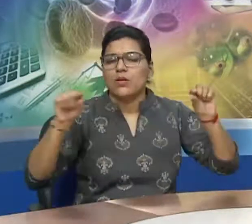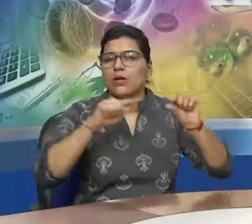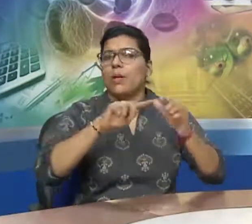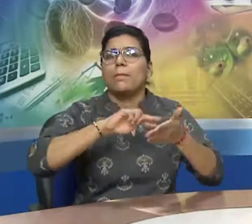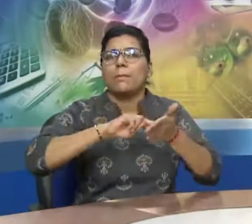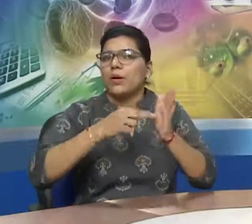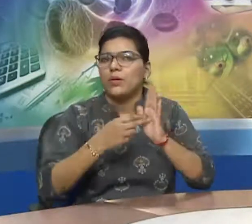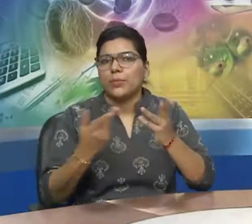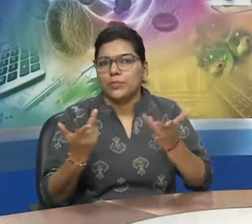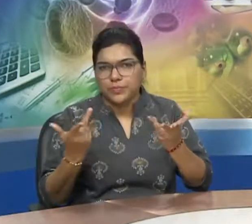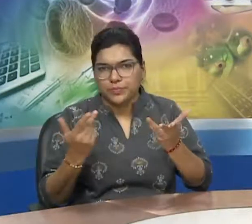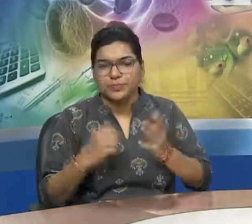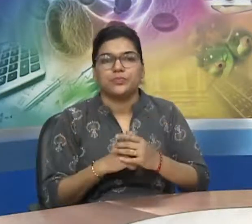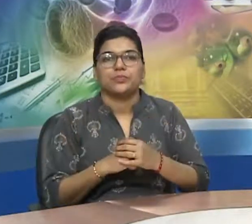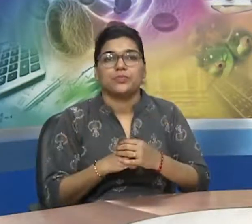So this is name of the lesson.